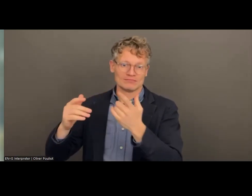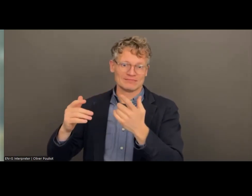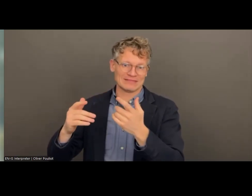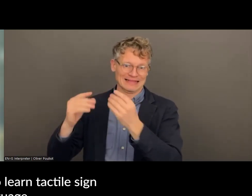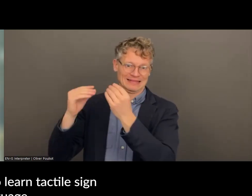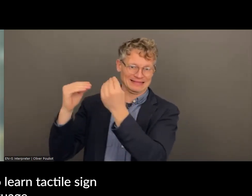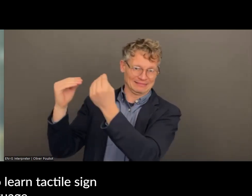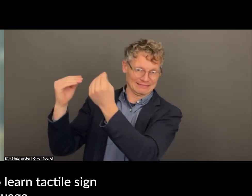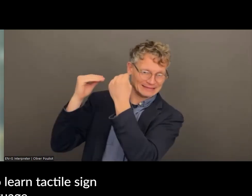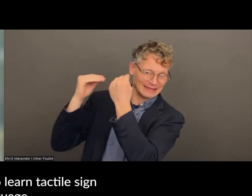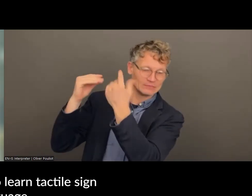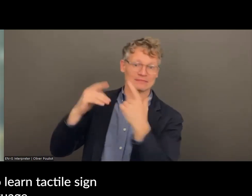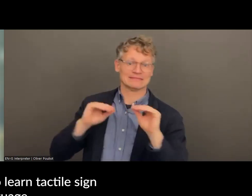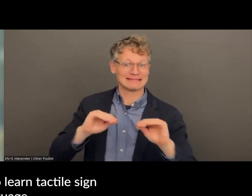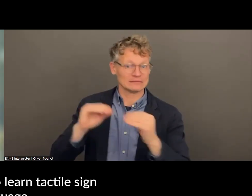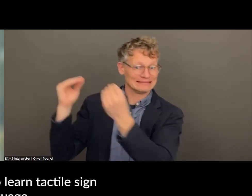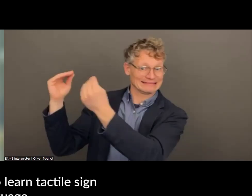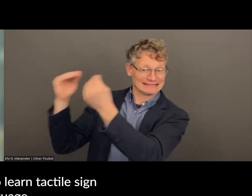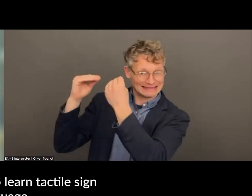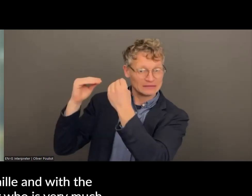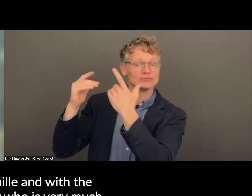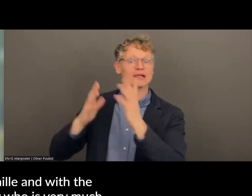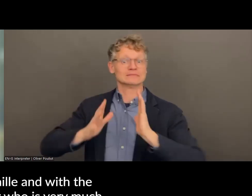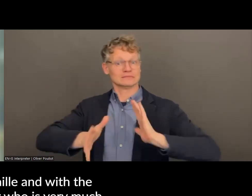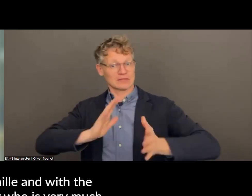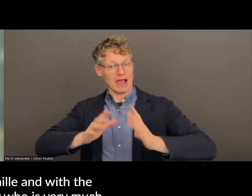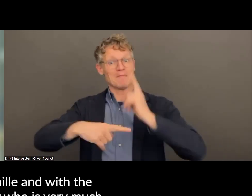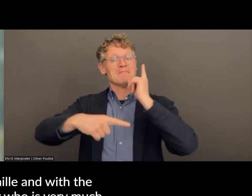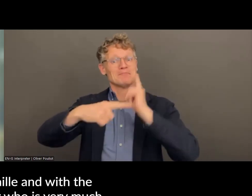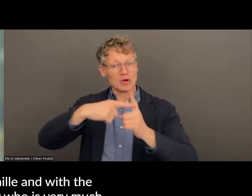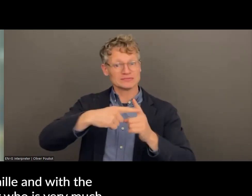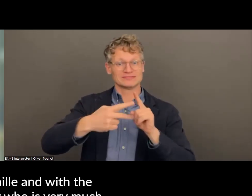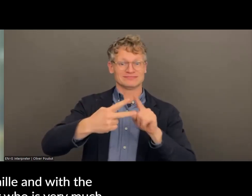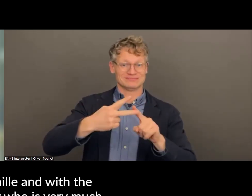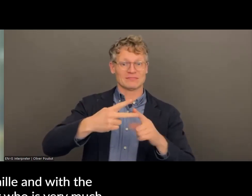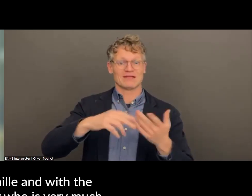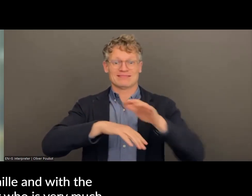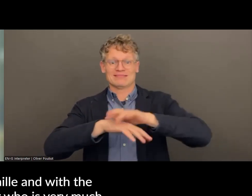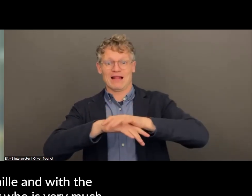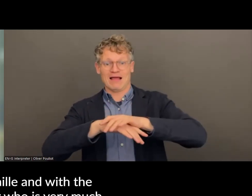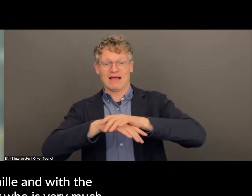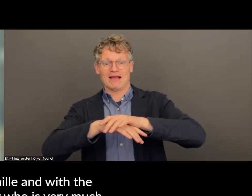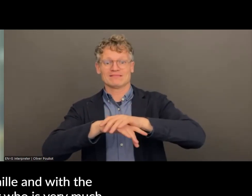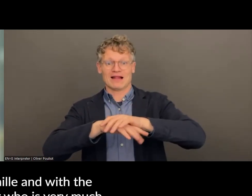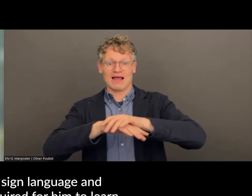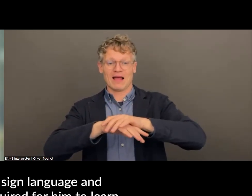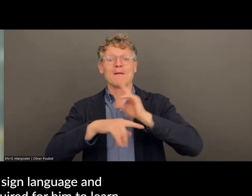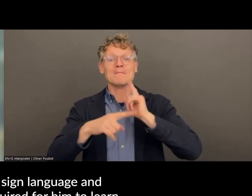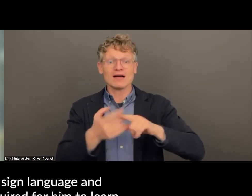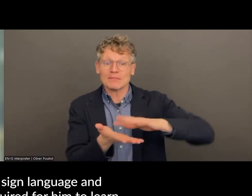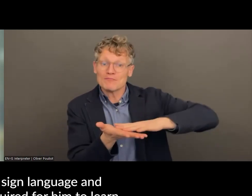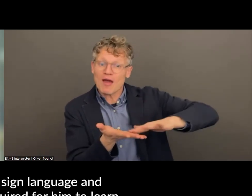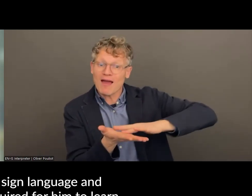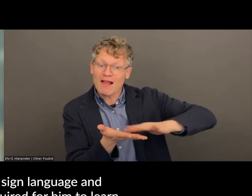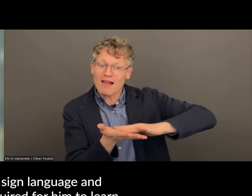language. So he started to learn tactile sign language gradually in the Braille, and with the assistant teacher who is very much trained